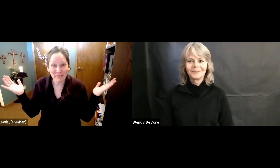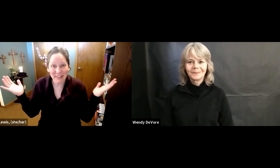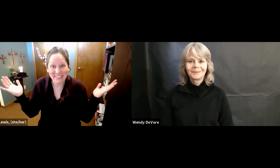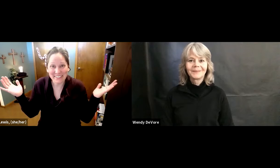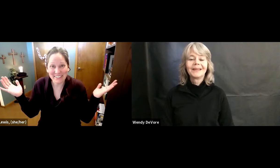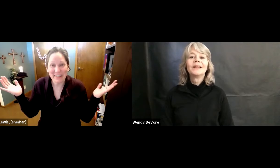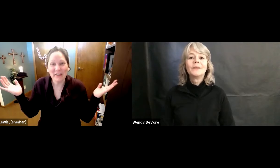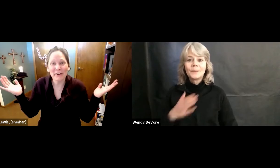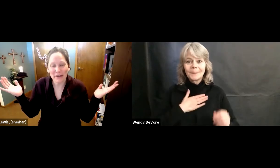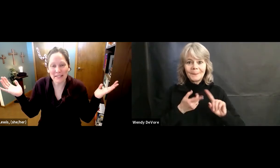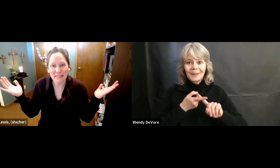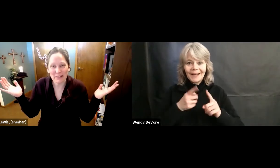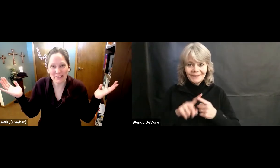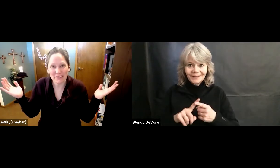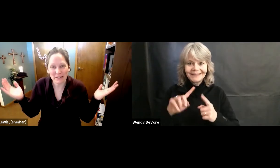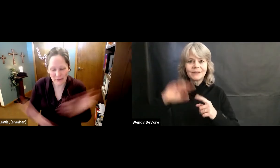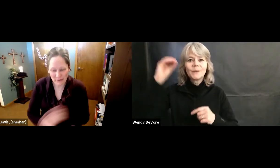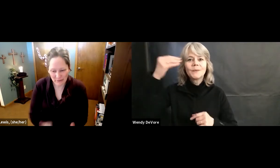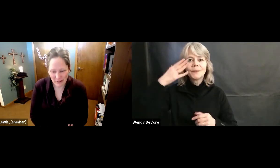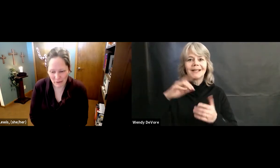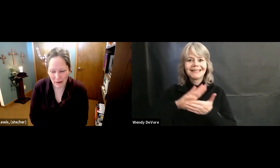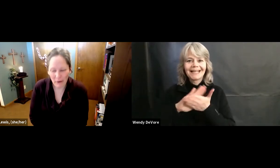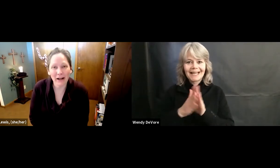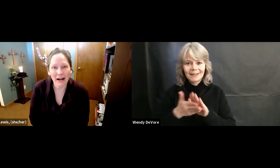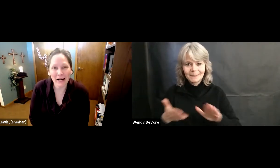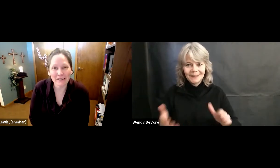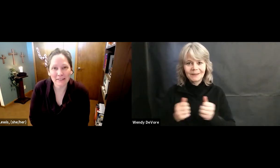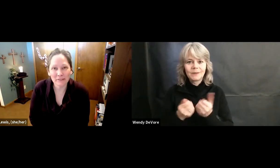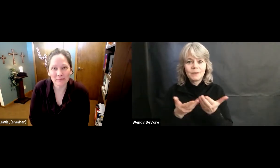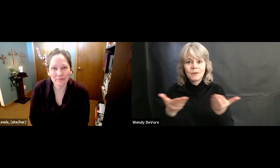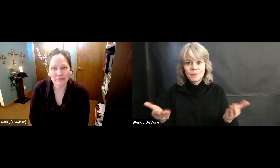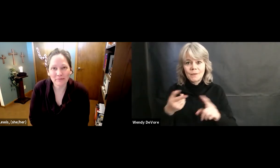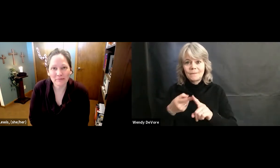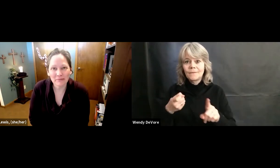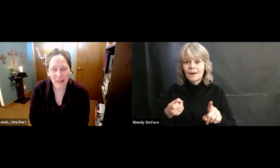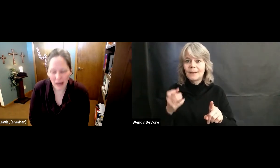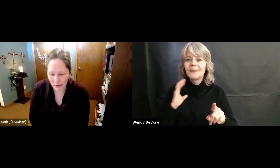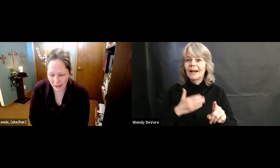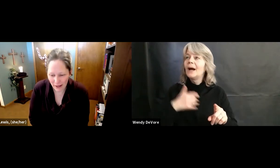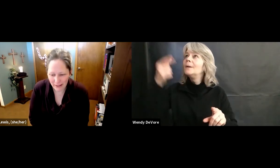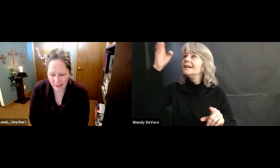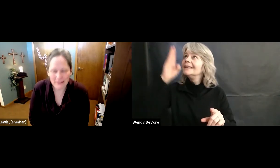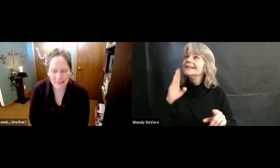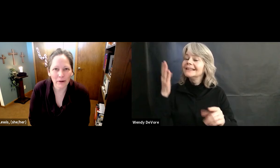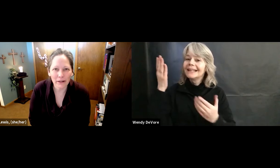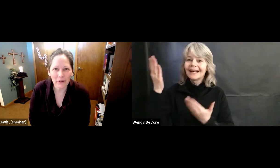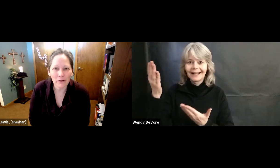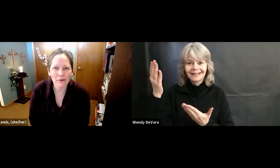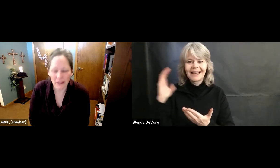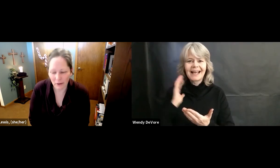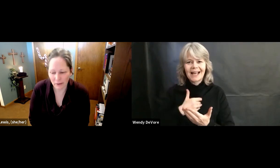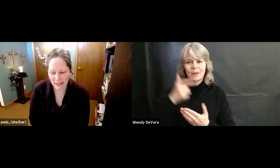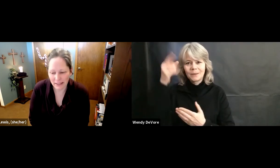My friends, grace and peace to you from our God. Our God is the one